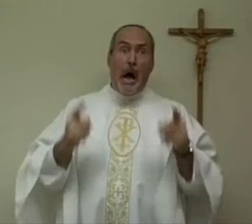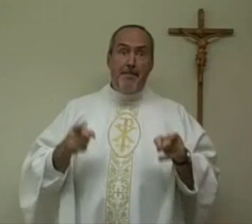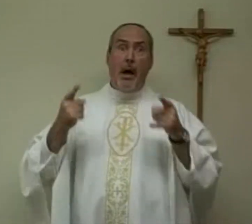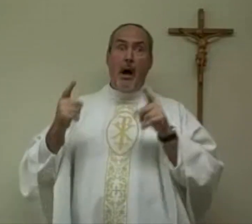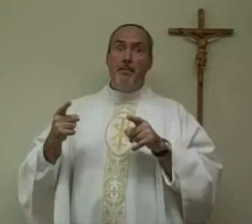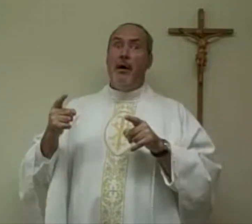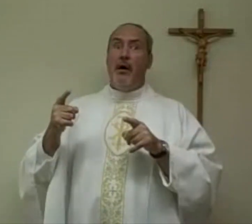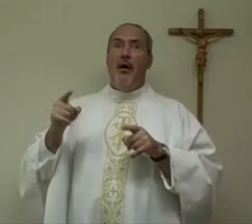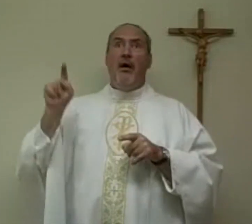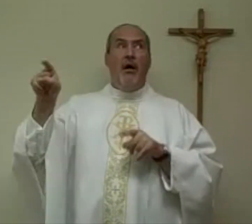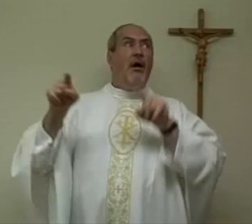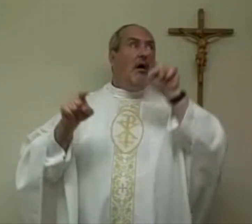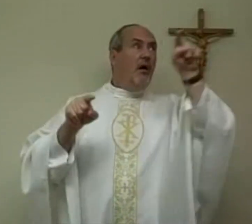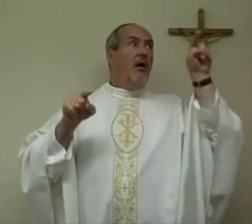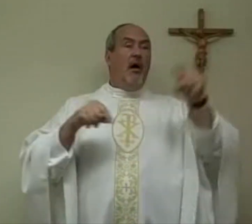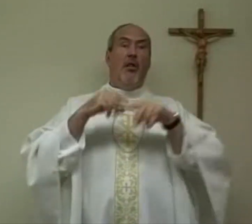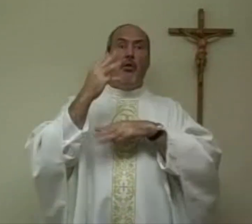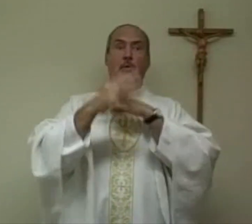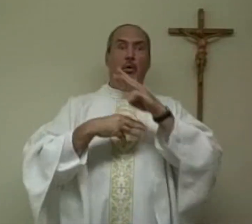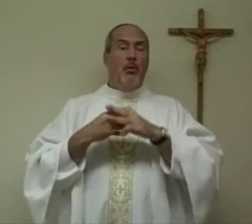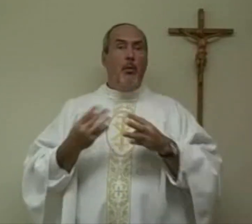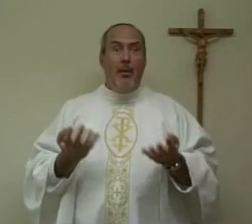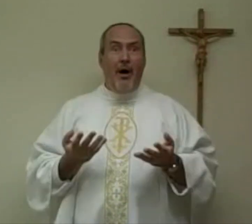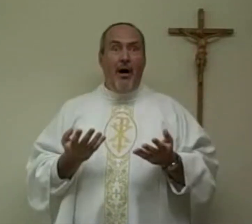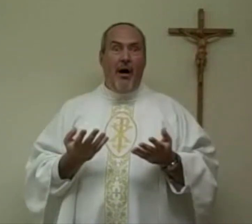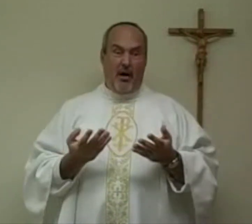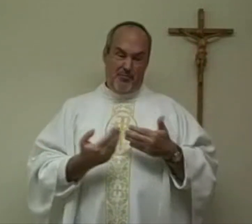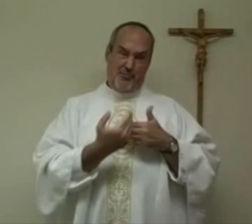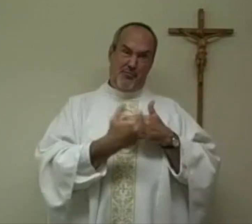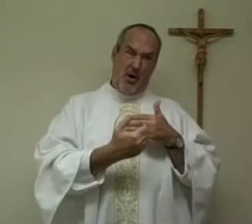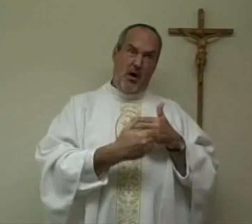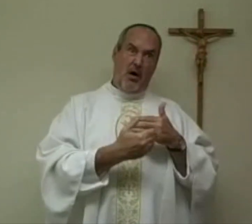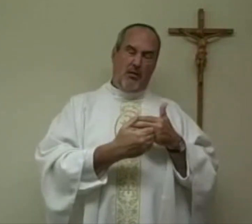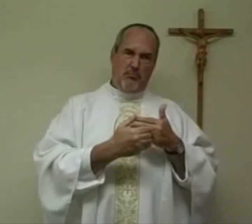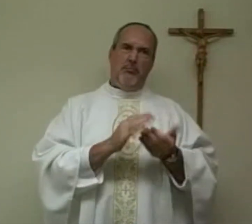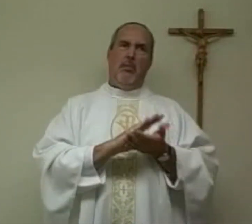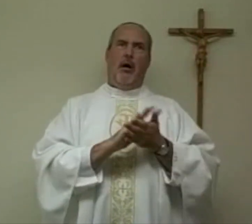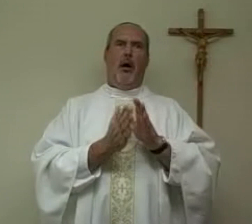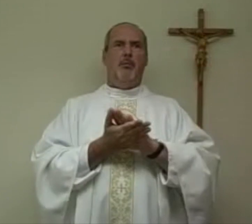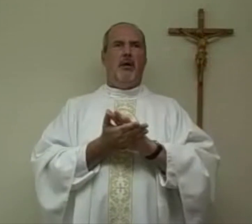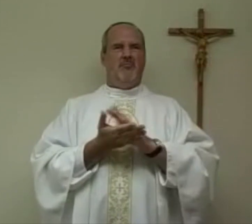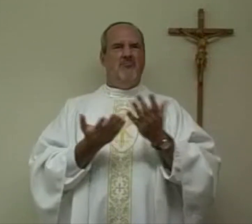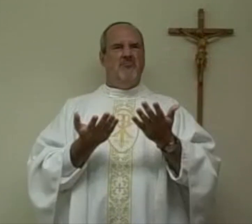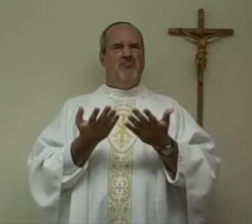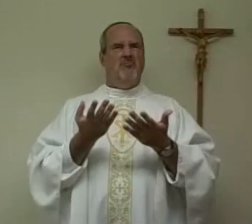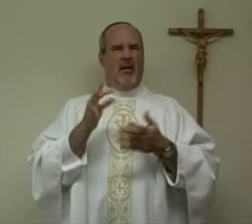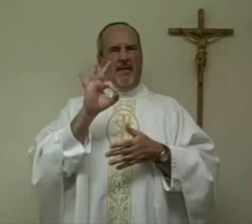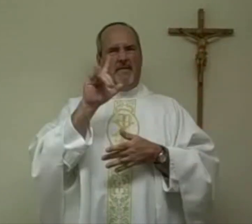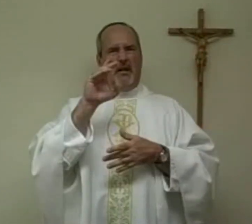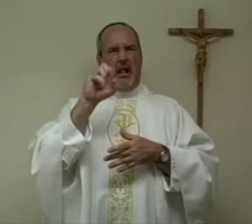However, it has happened on occasion throughout the world where the bread has